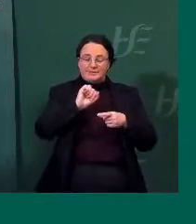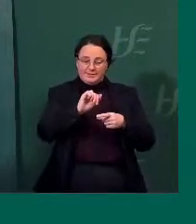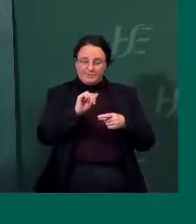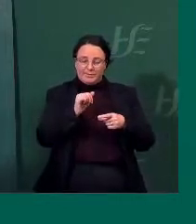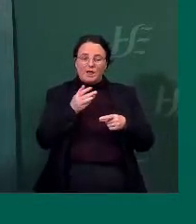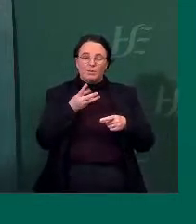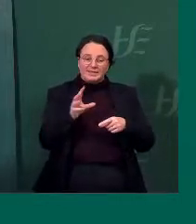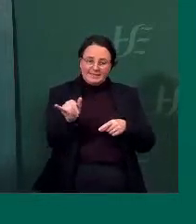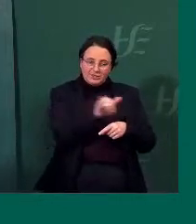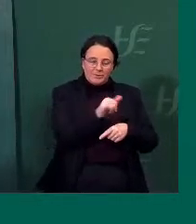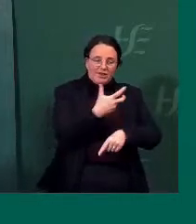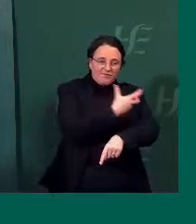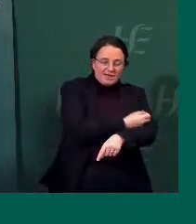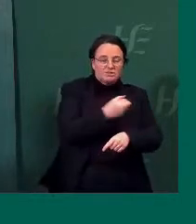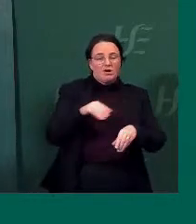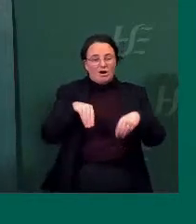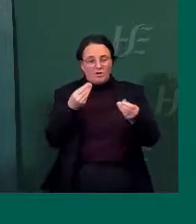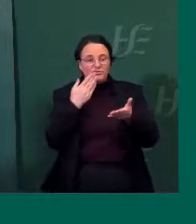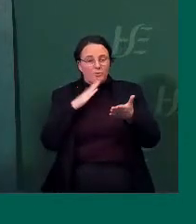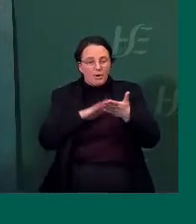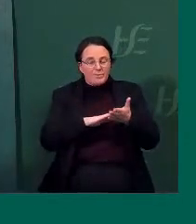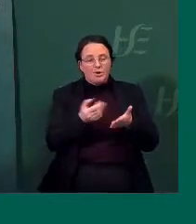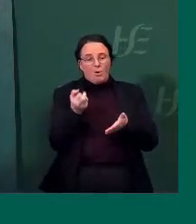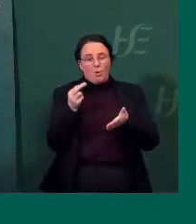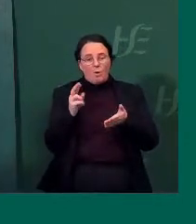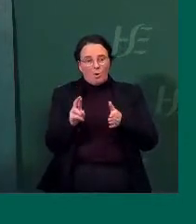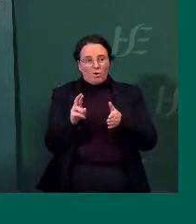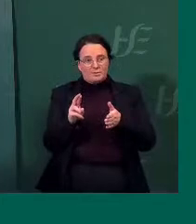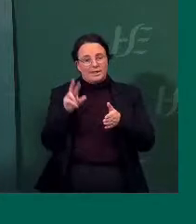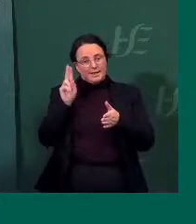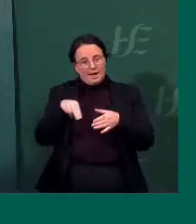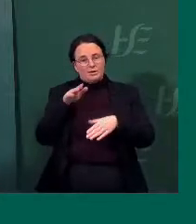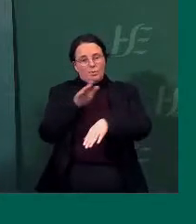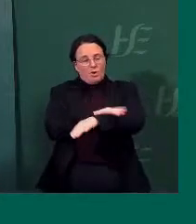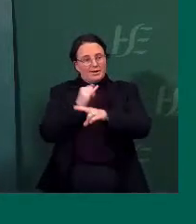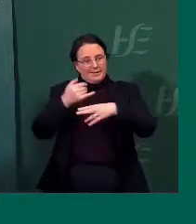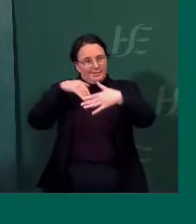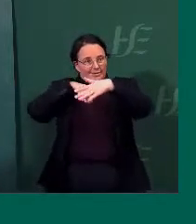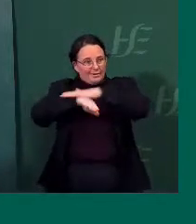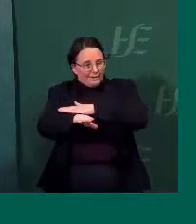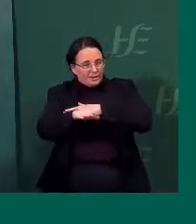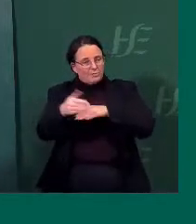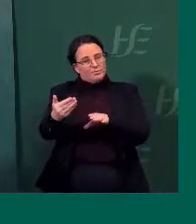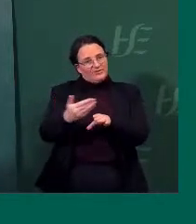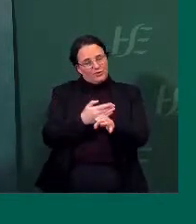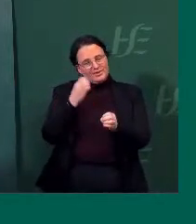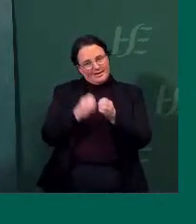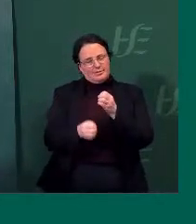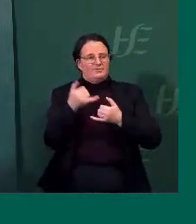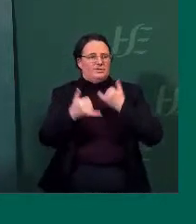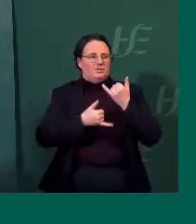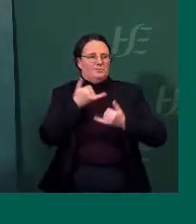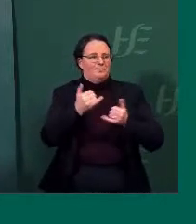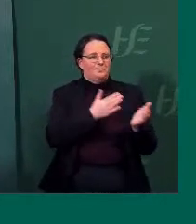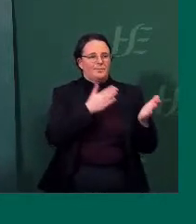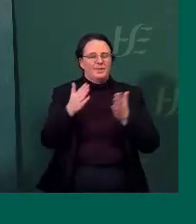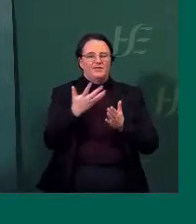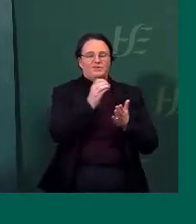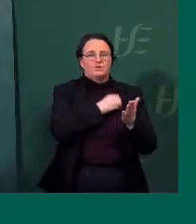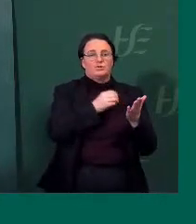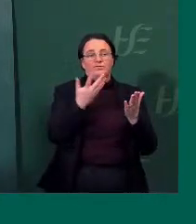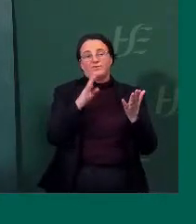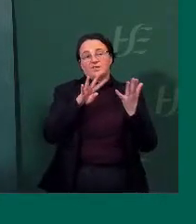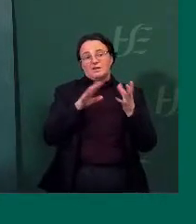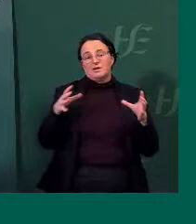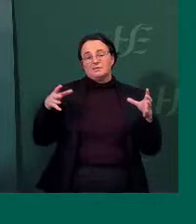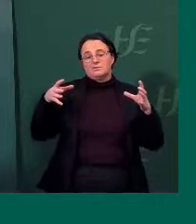will either have been vaccinated, offered an appointment, or had an opportunity for walk-in clinics before the end of the year. 50 to 59s,